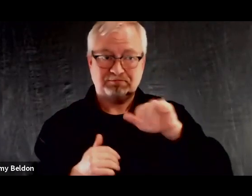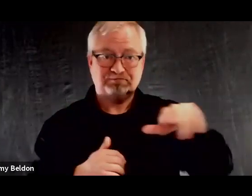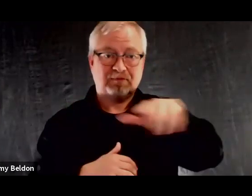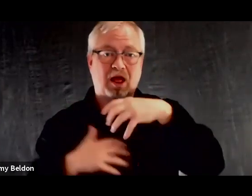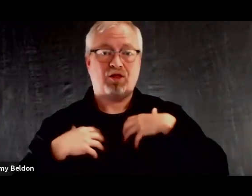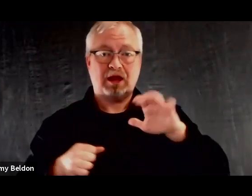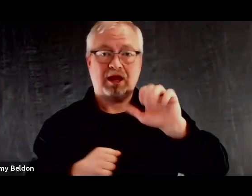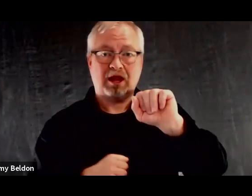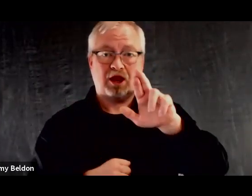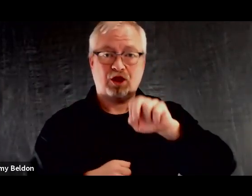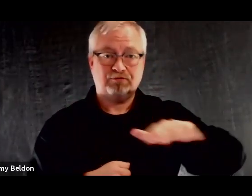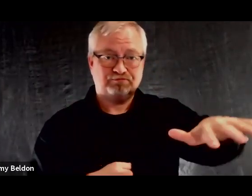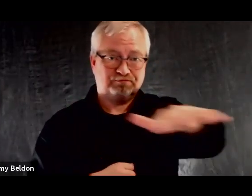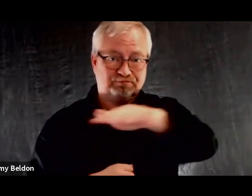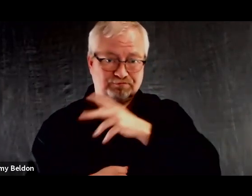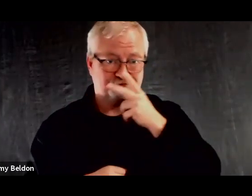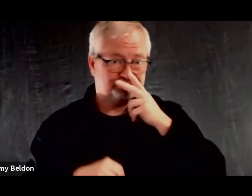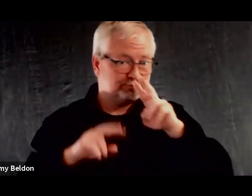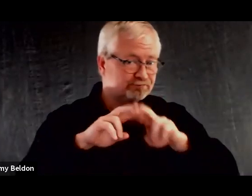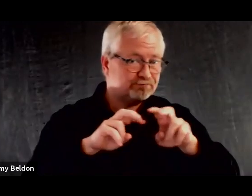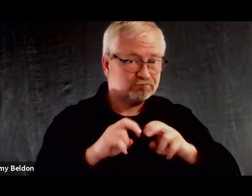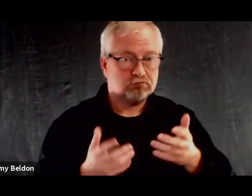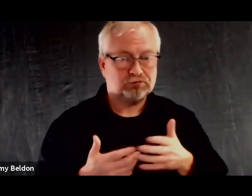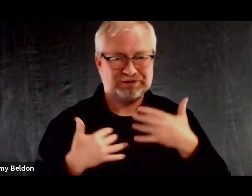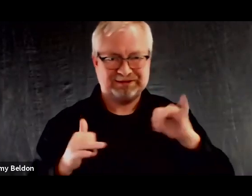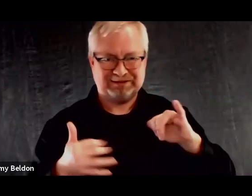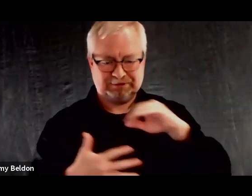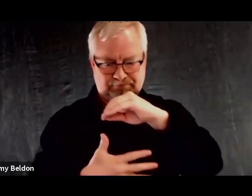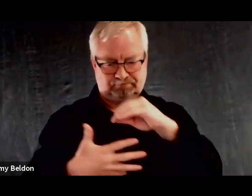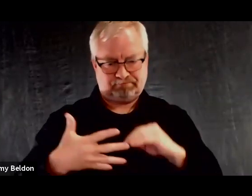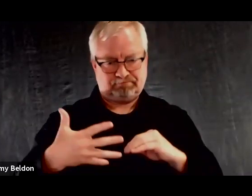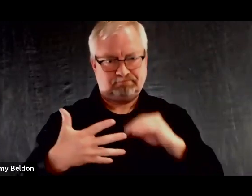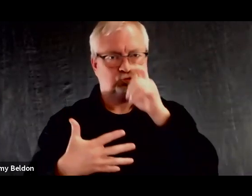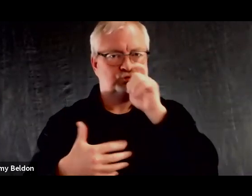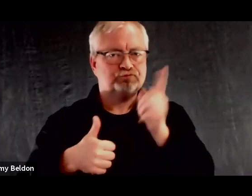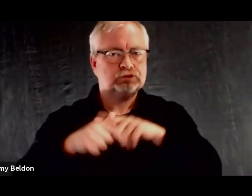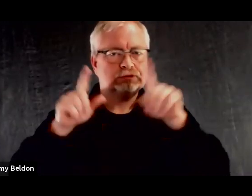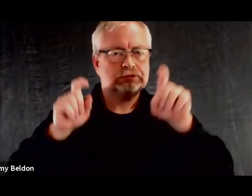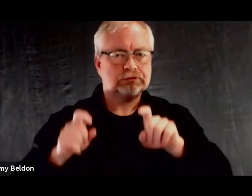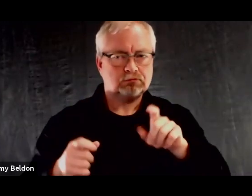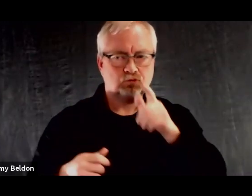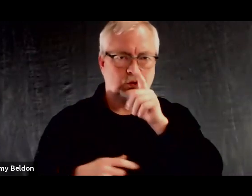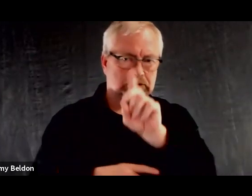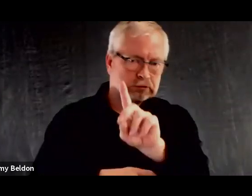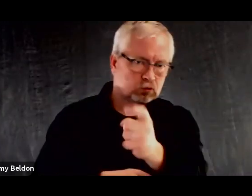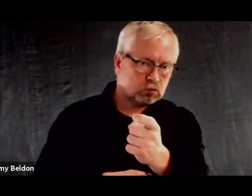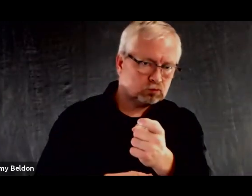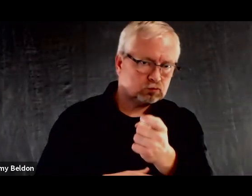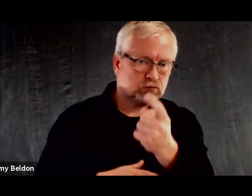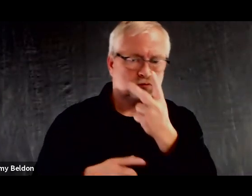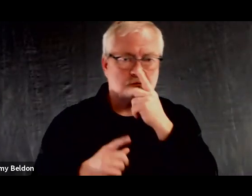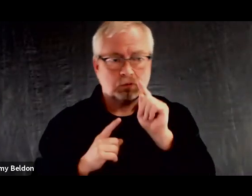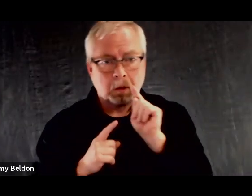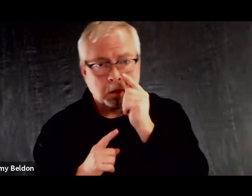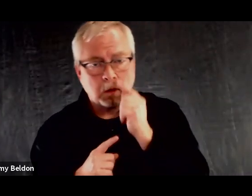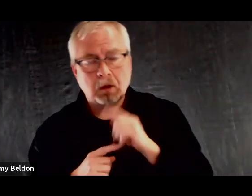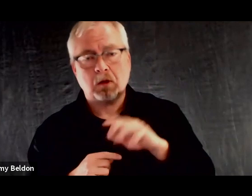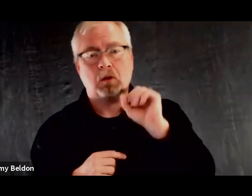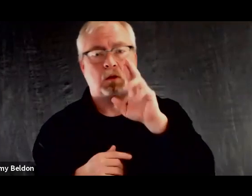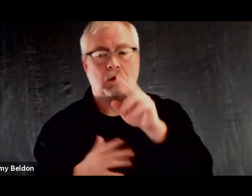the prioritization for people with the diagnostic testing or molecular testing is where we're focused right now.